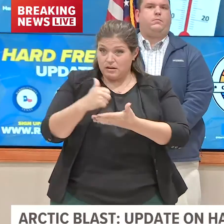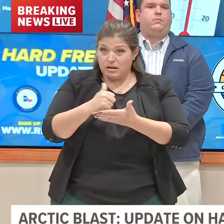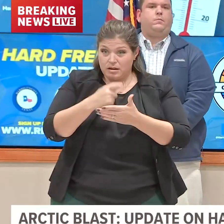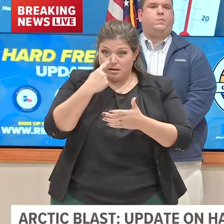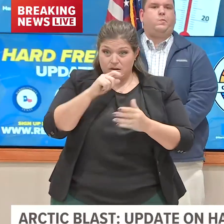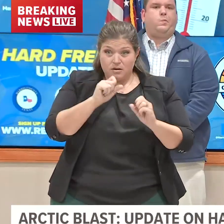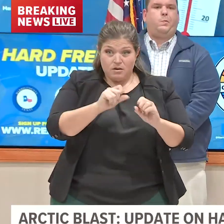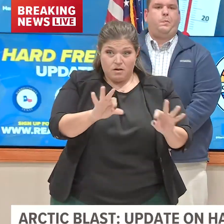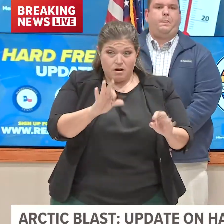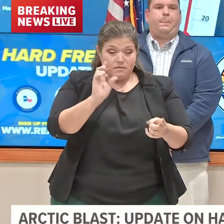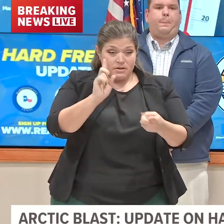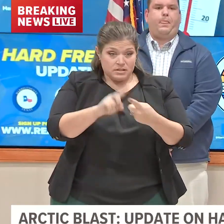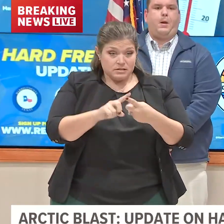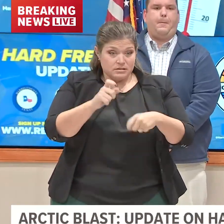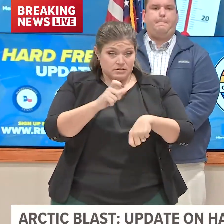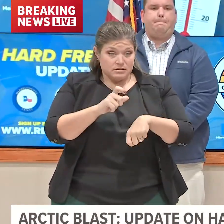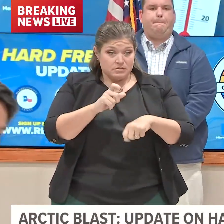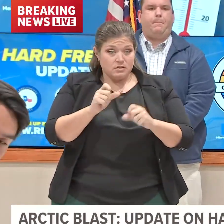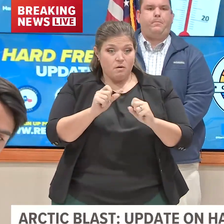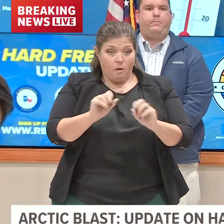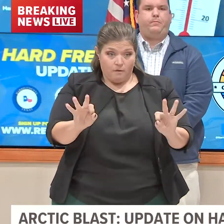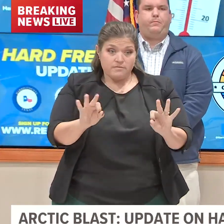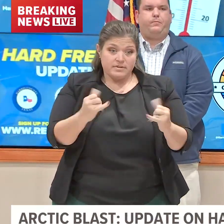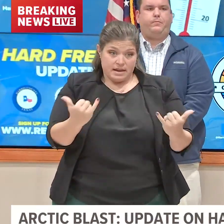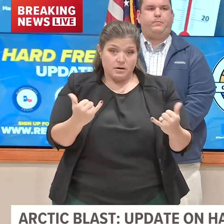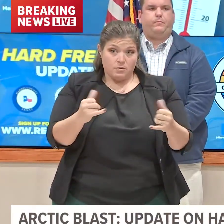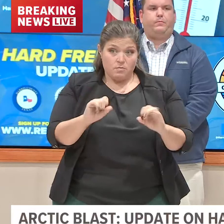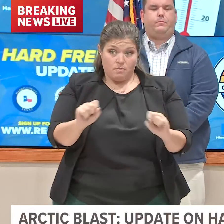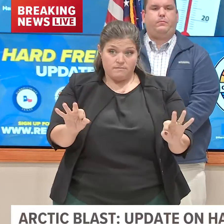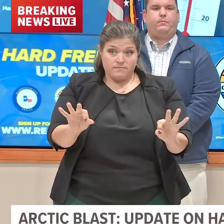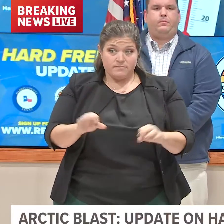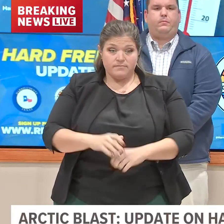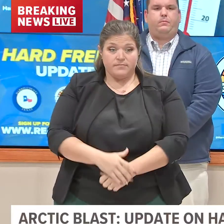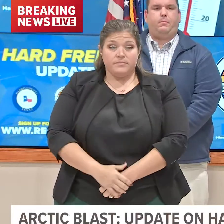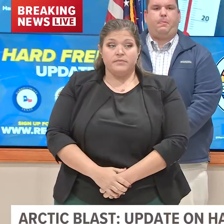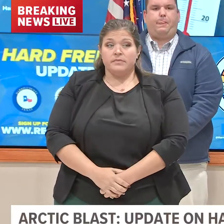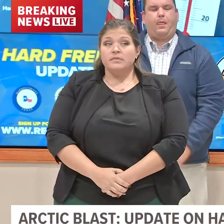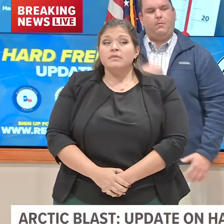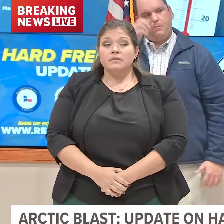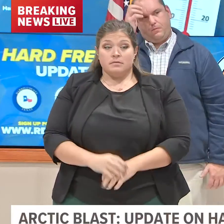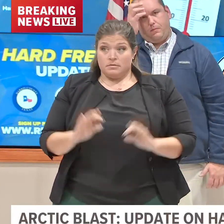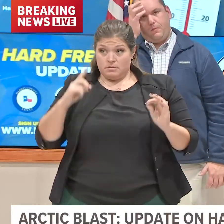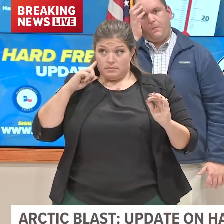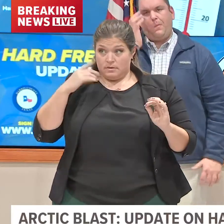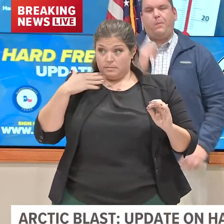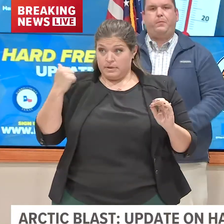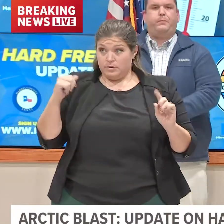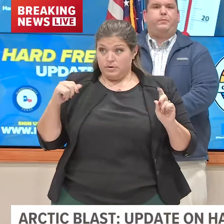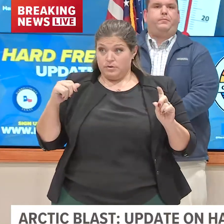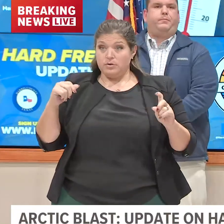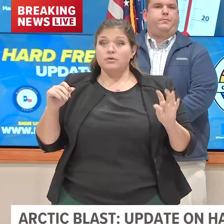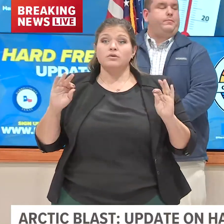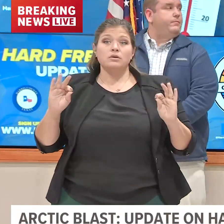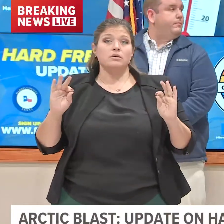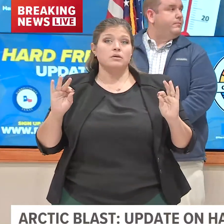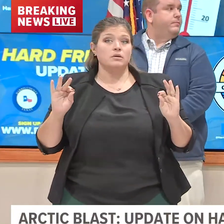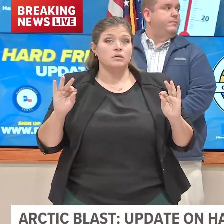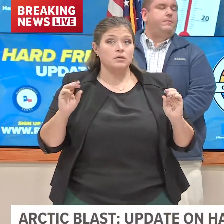until it's time to ask questions. Okay. Just turn it off now. All right, is that sounding better? Thank